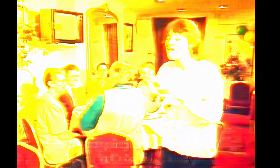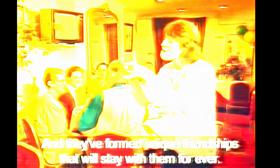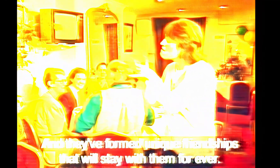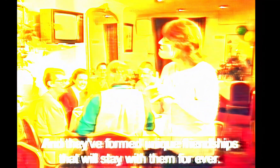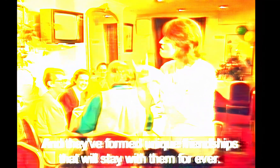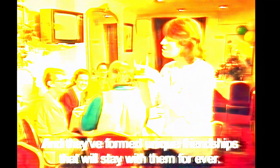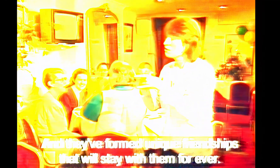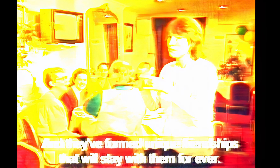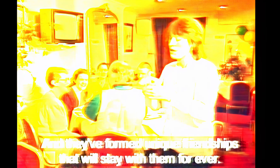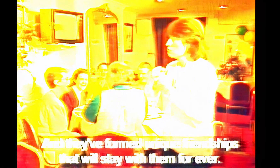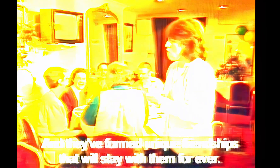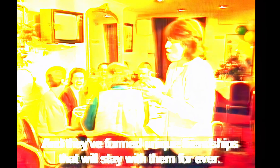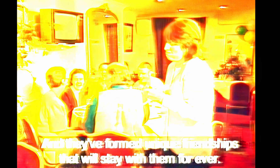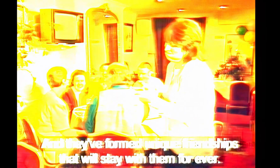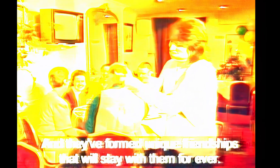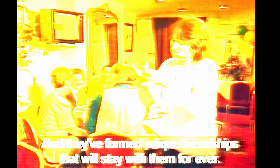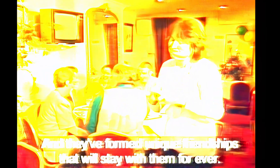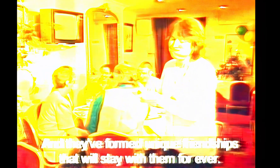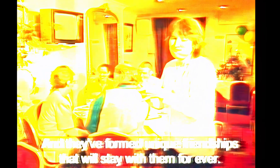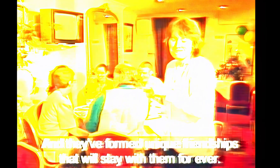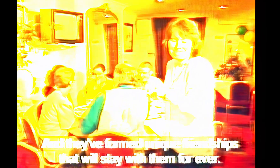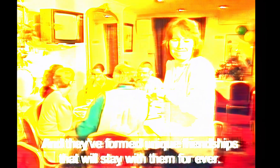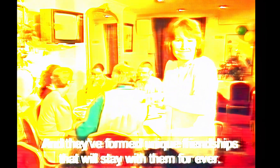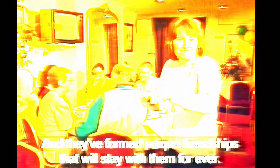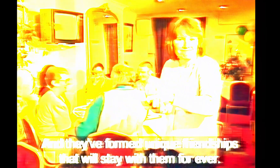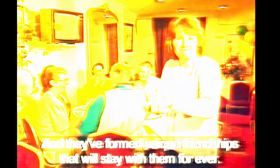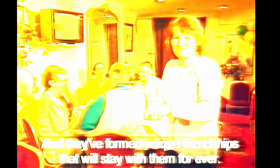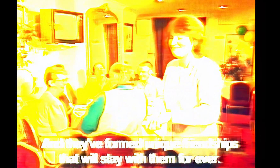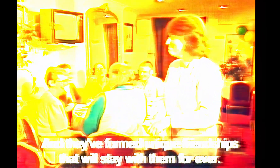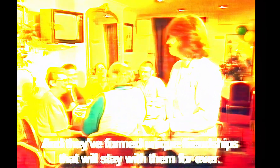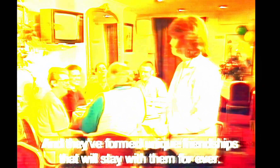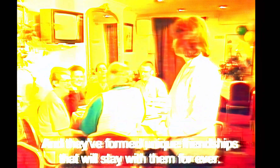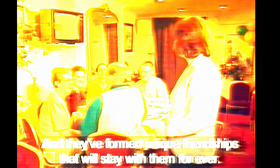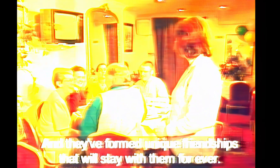But as well as all that, the cyclists have formed unique friendships that will stay with them forever.